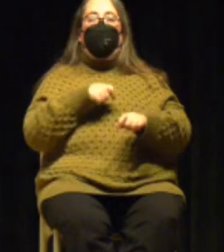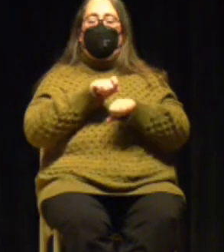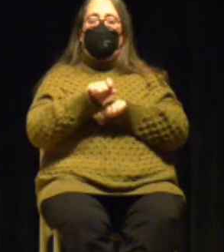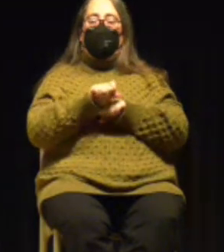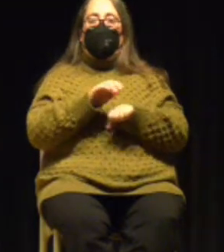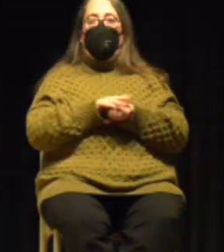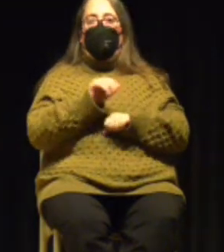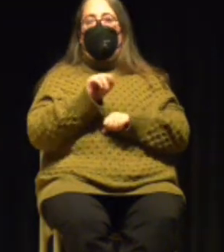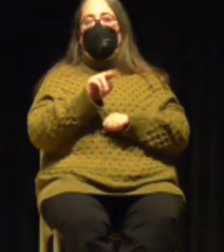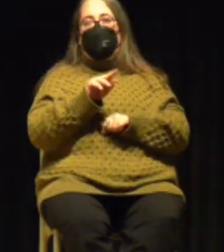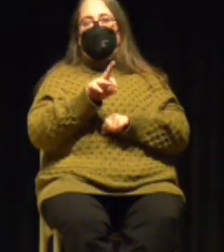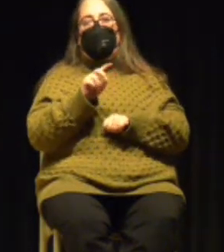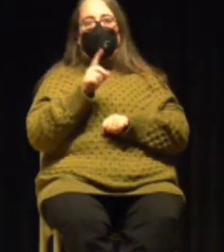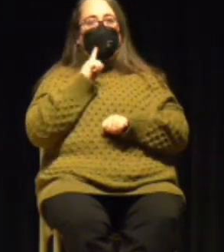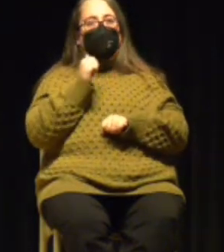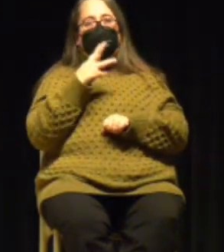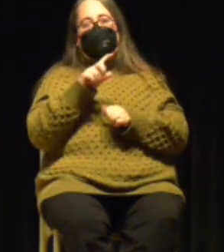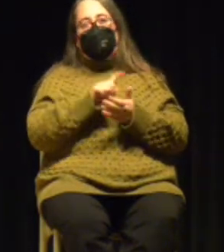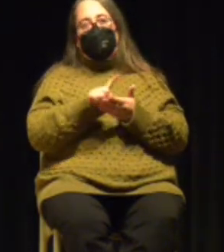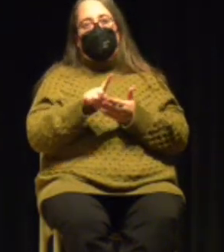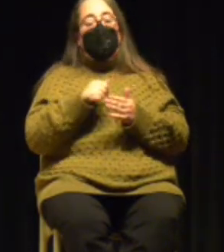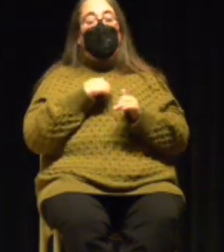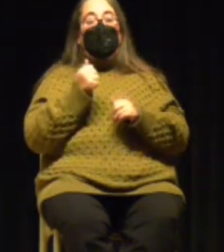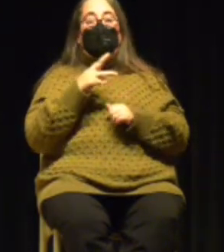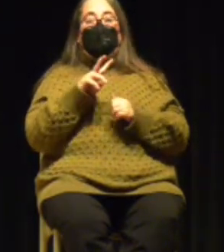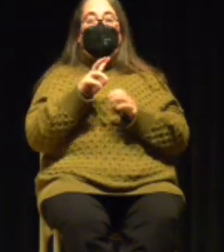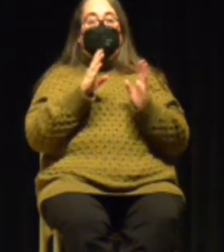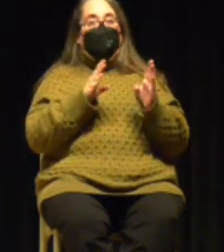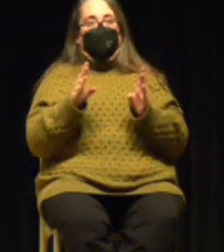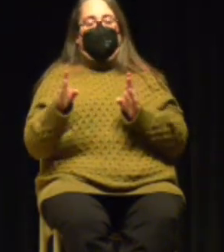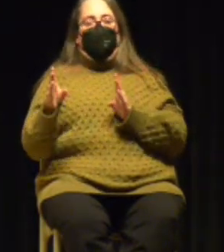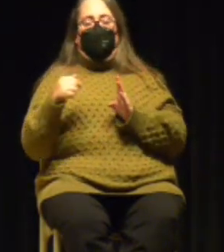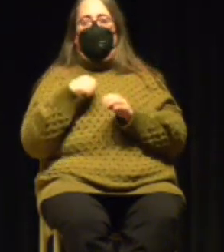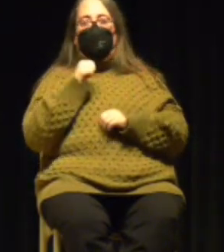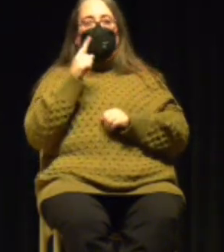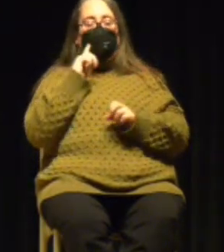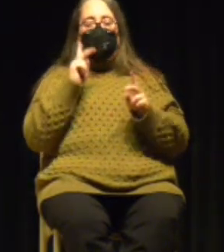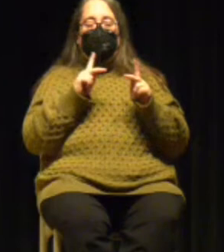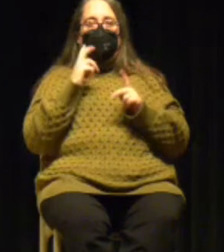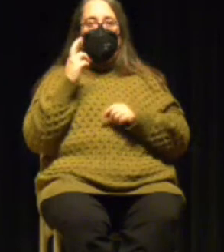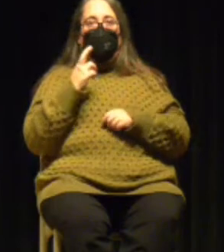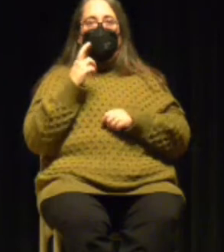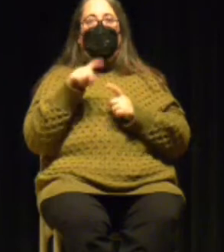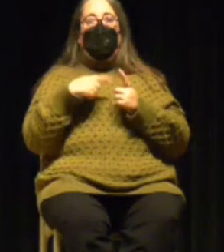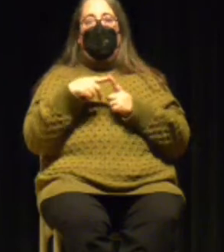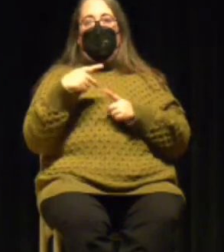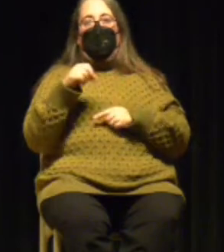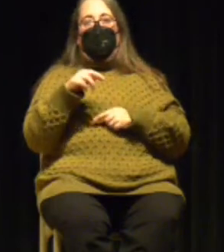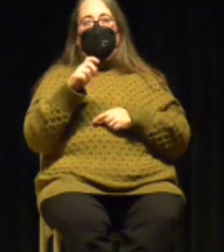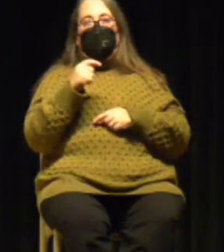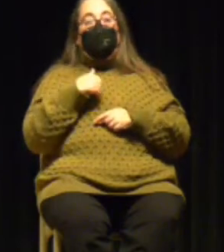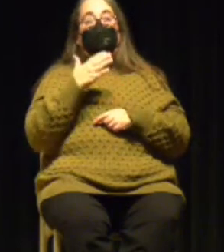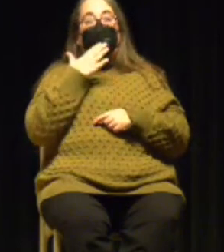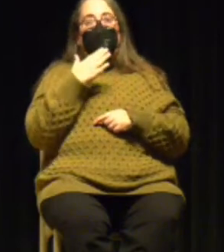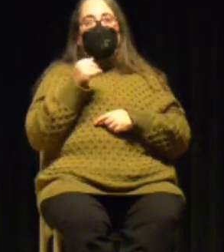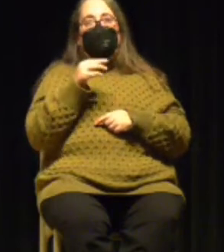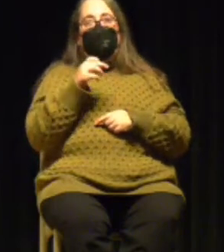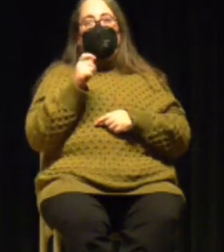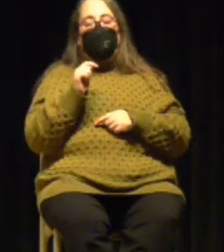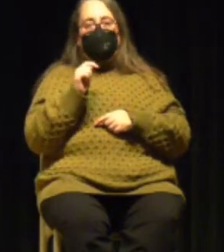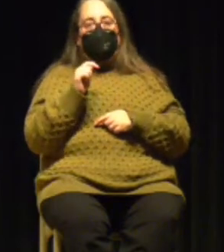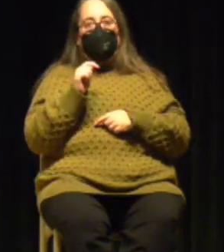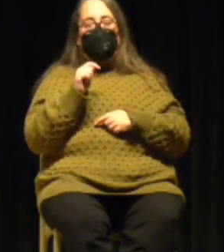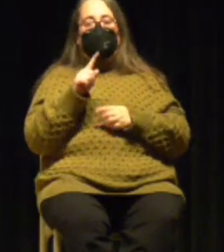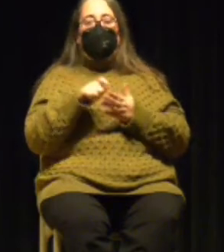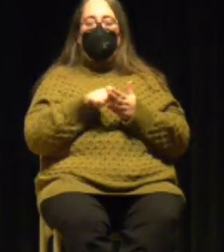Undisclosed for those 16 weeks, we did 16 episodes. I don't think people realize when podcasters have a good podcast, they've